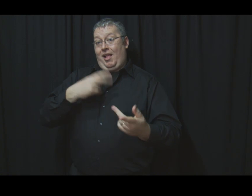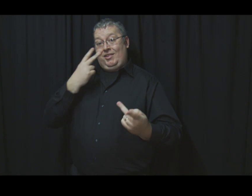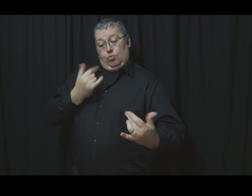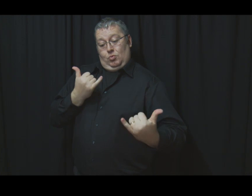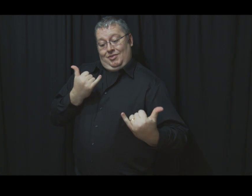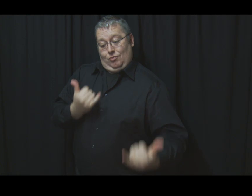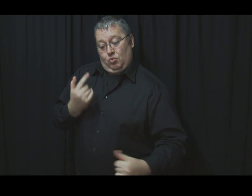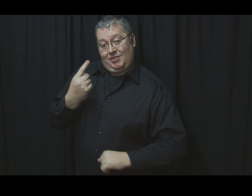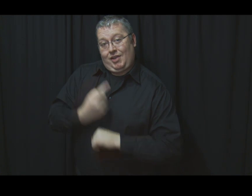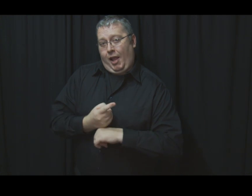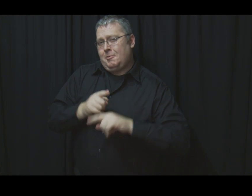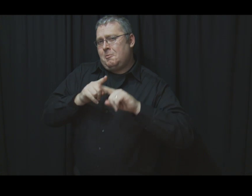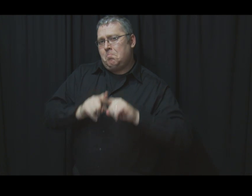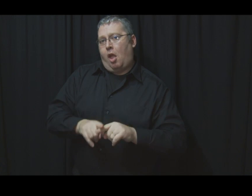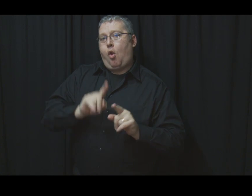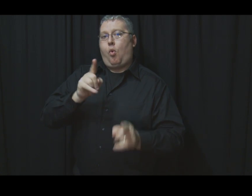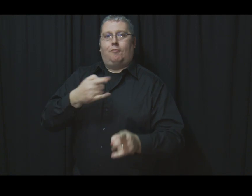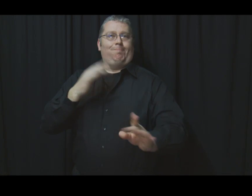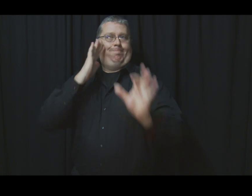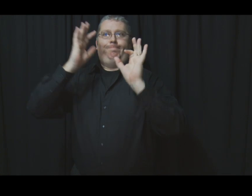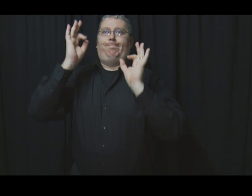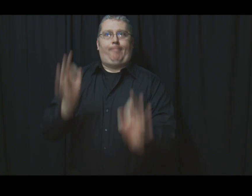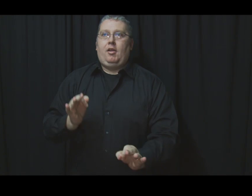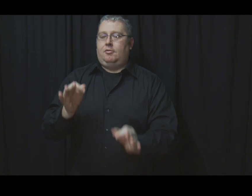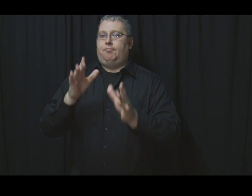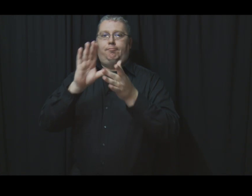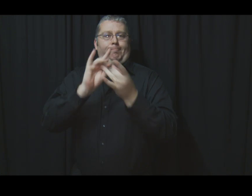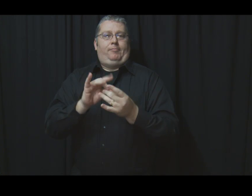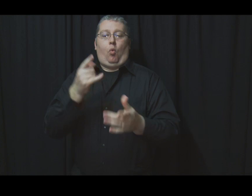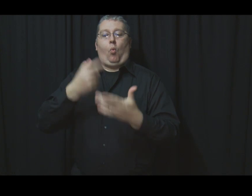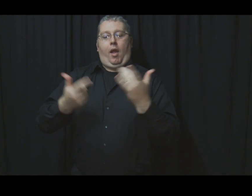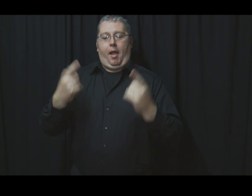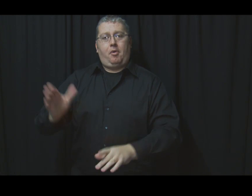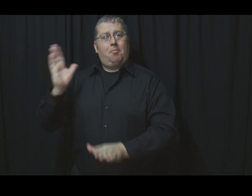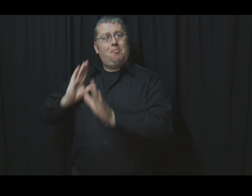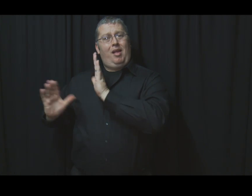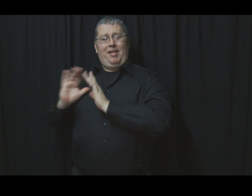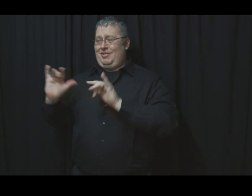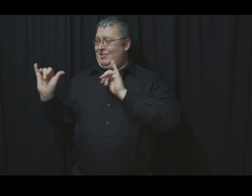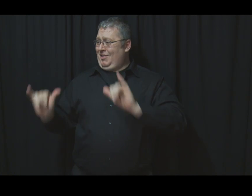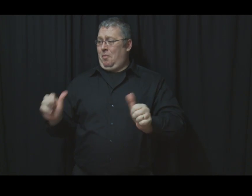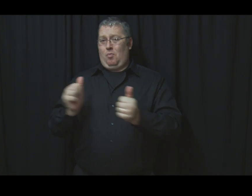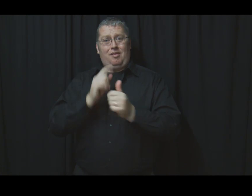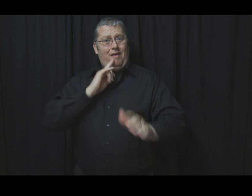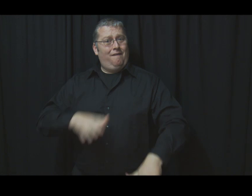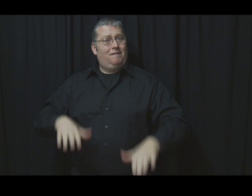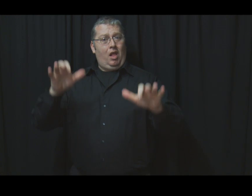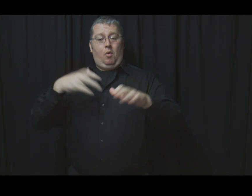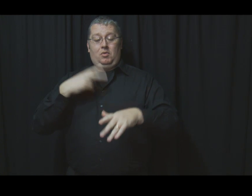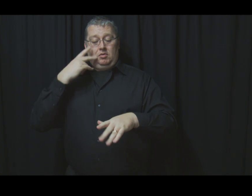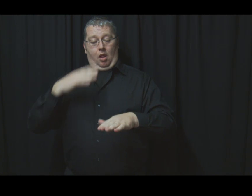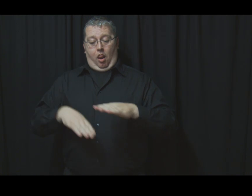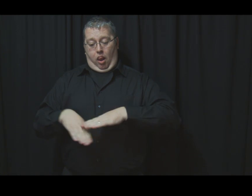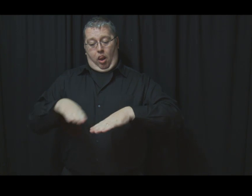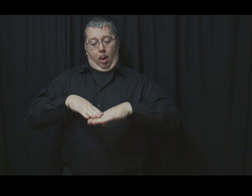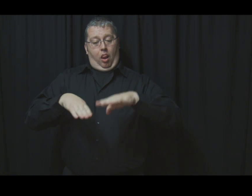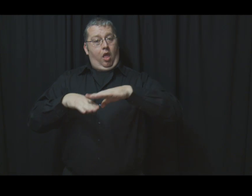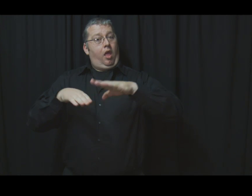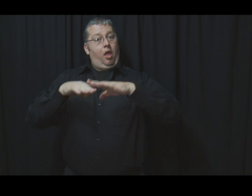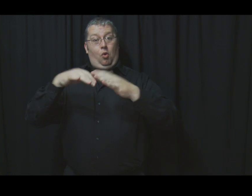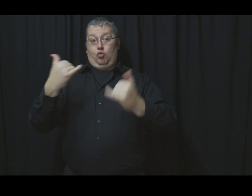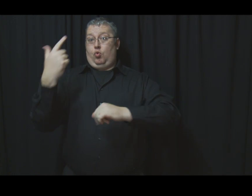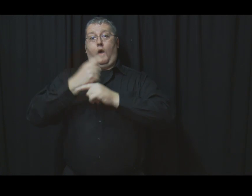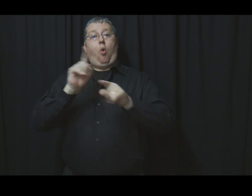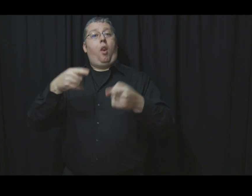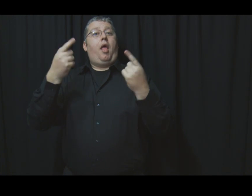as a basis for just extrapolating into the past. It's the same with the flood. You can say, well, layers today only get laid down slowly in places,